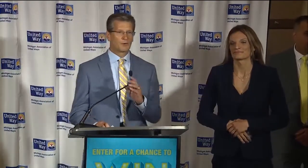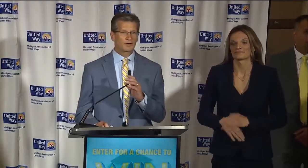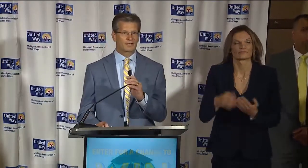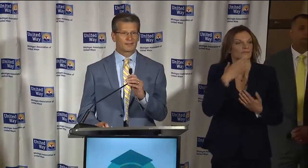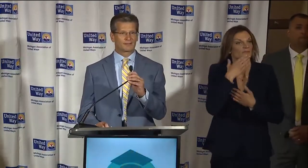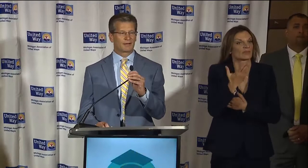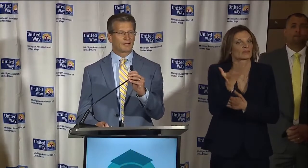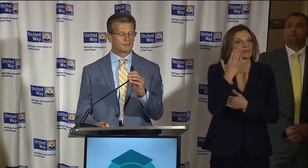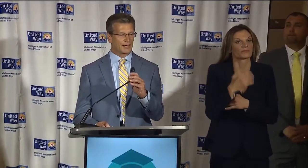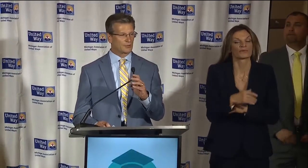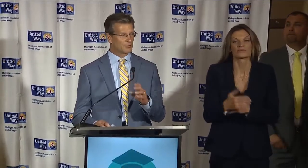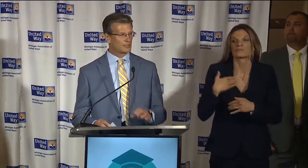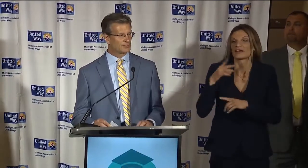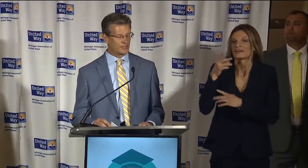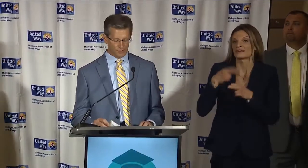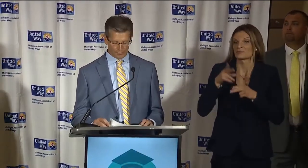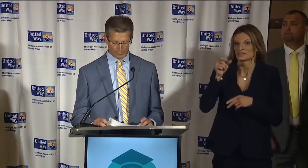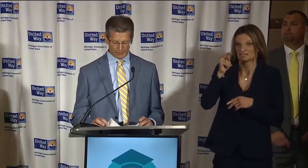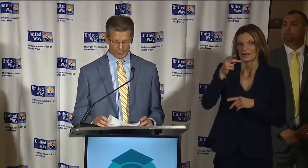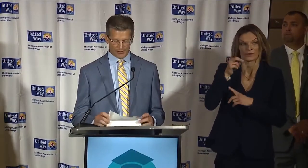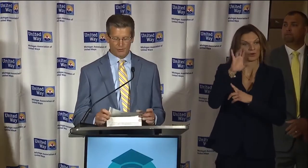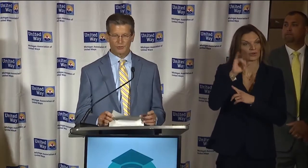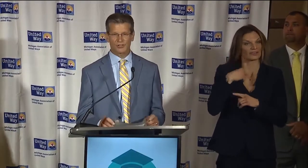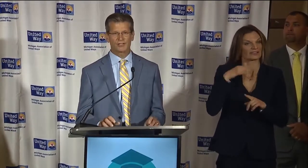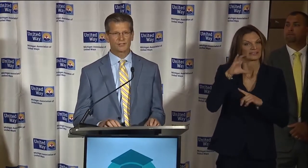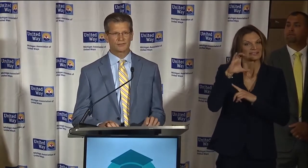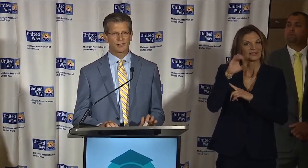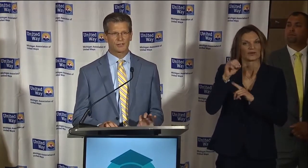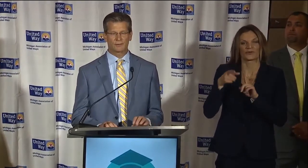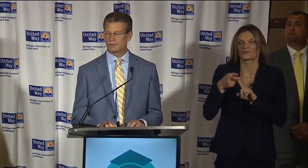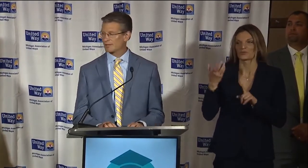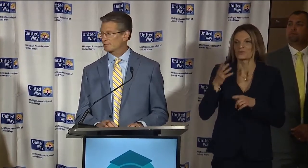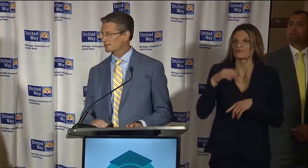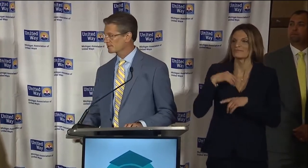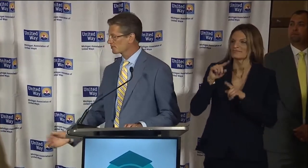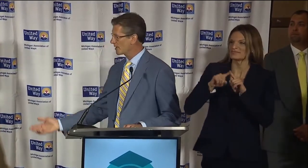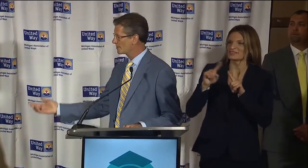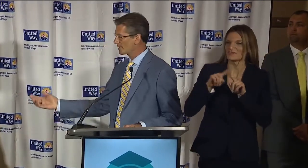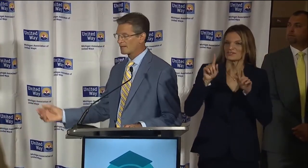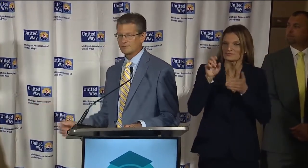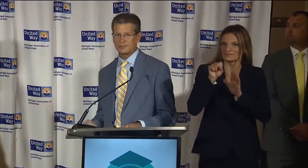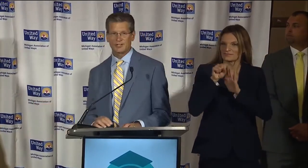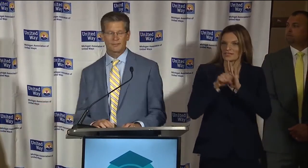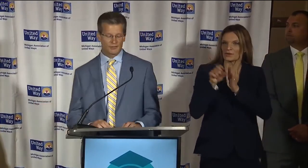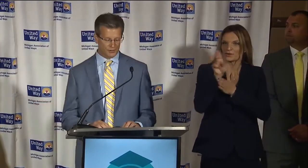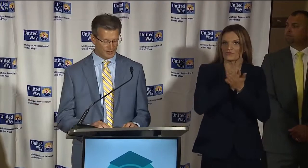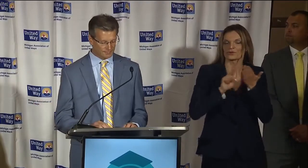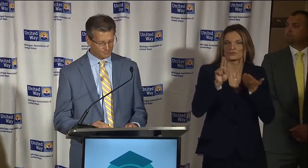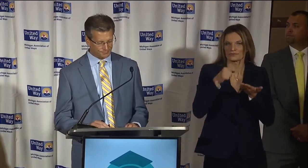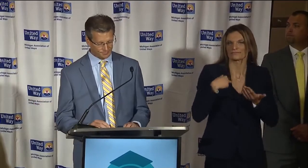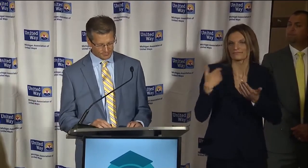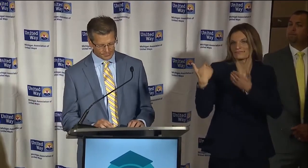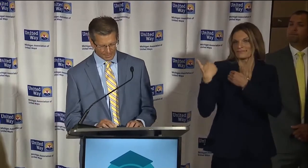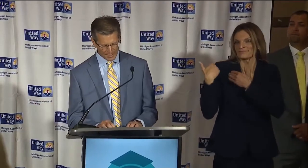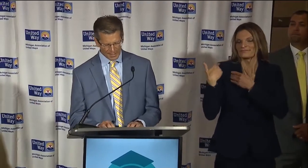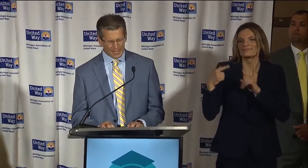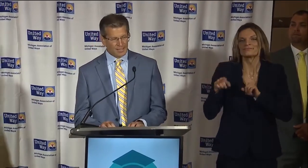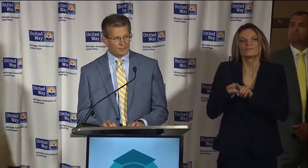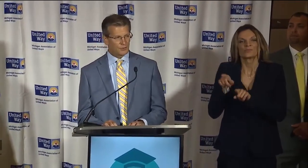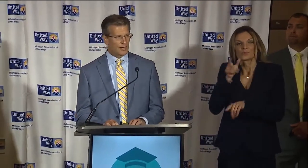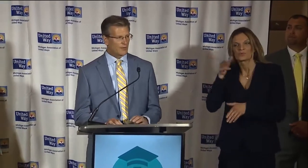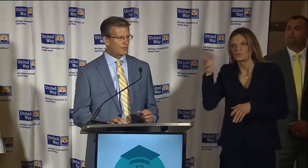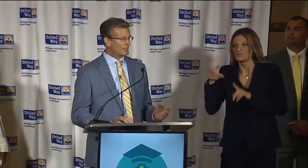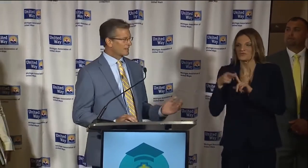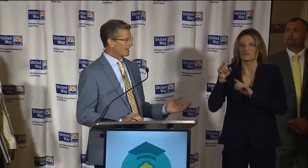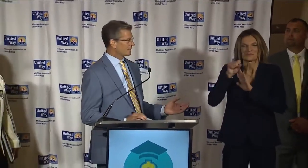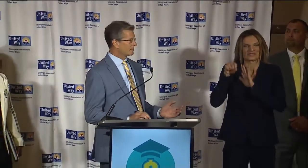Good morning. My name is Dan Hurley, CEO of the Michigan Association of State Universities, and this is Robin Lott from the state of Michigan.